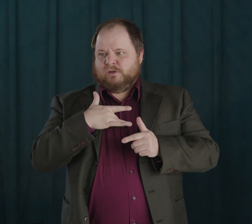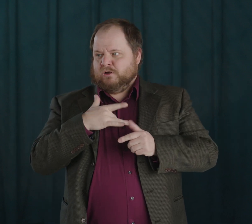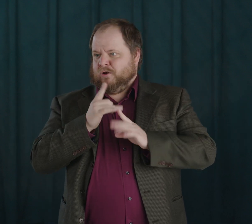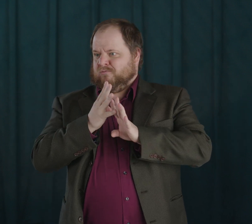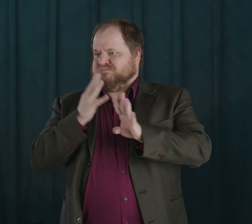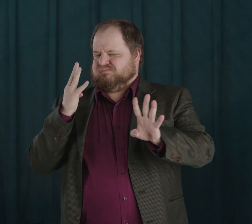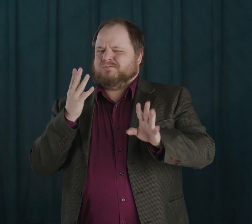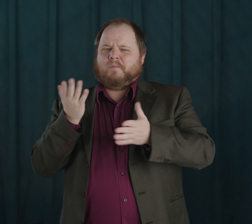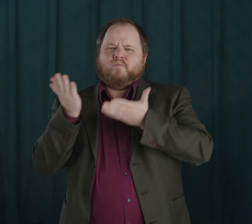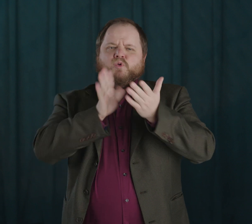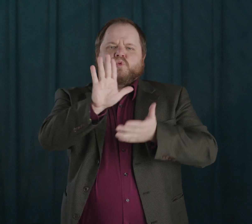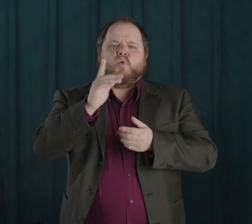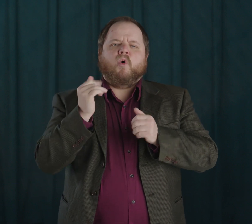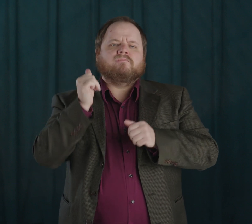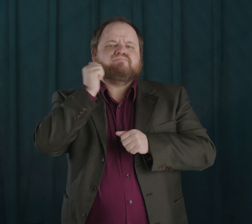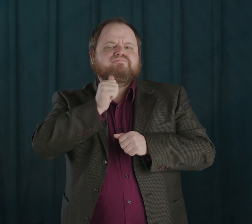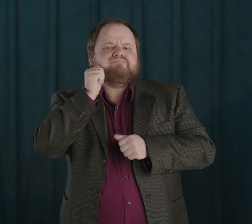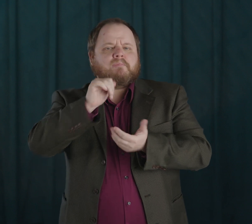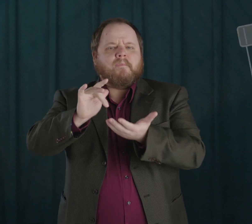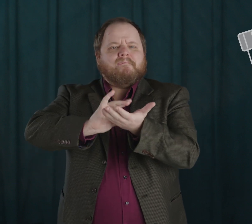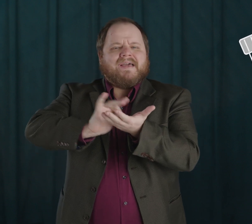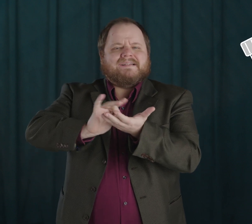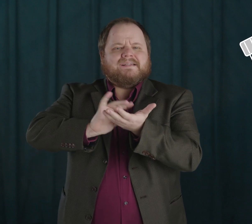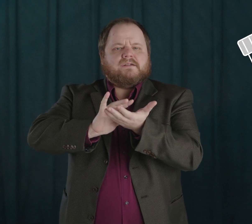routine medications or mobility equipment that you may need.